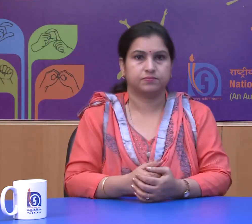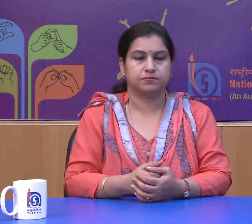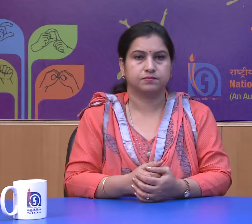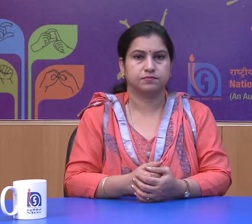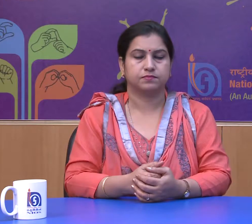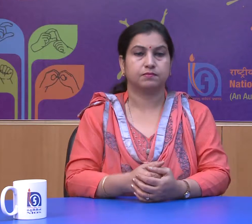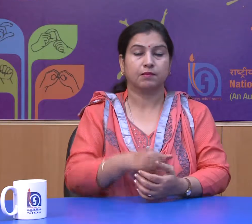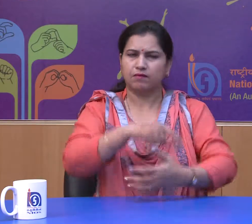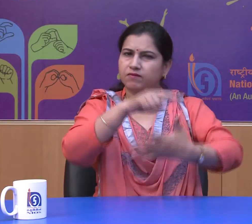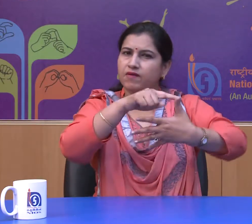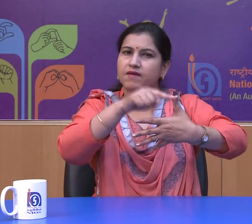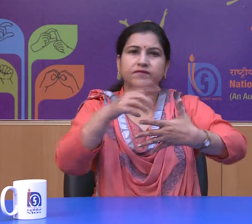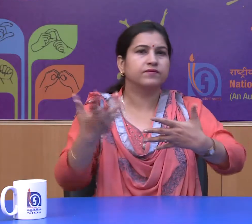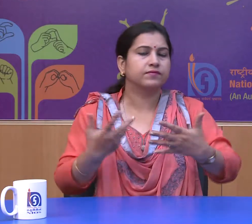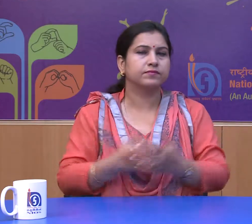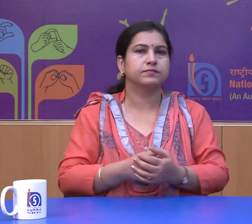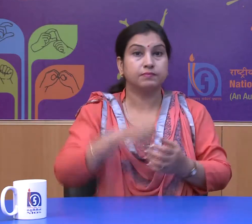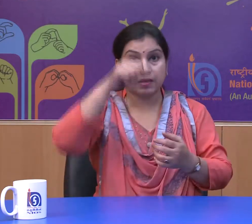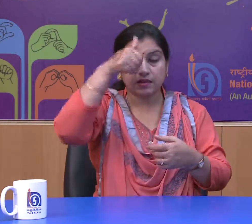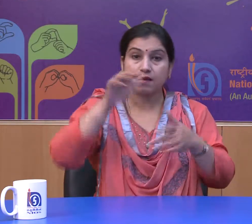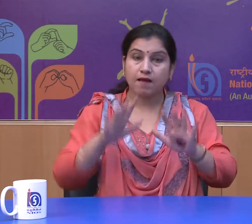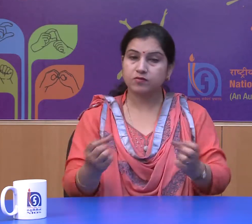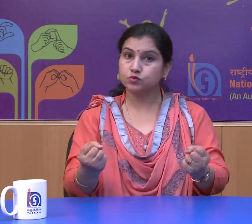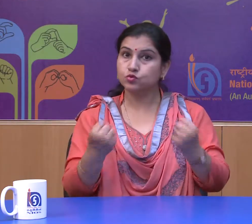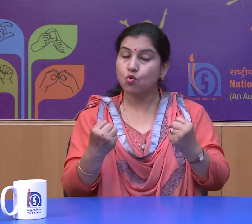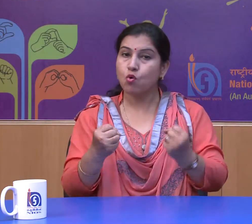Number 5 is India has a strong center.